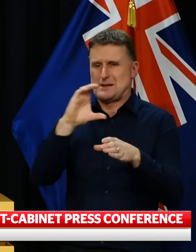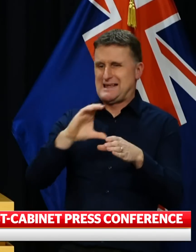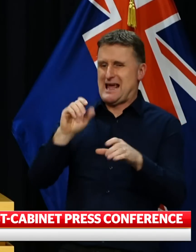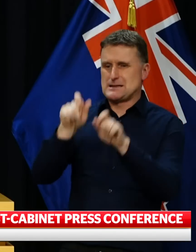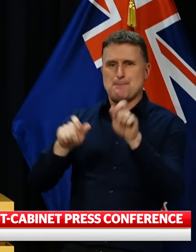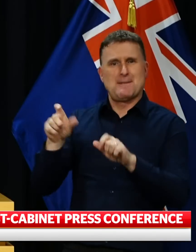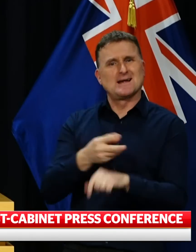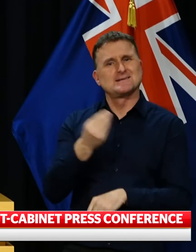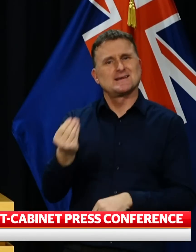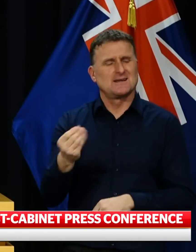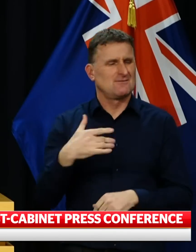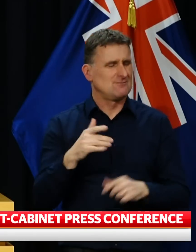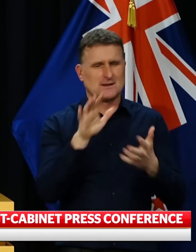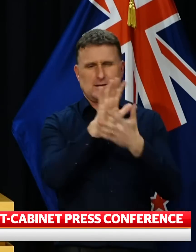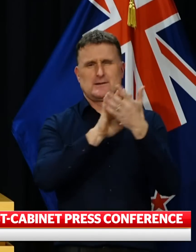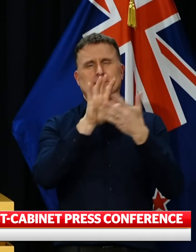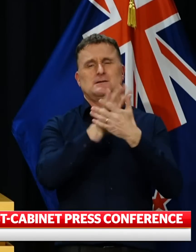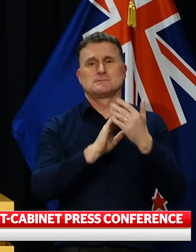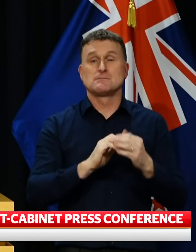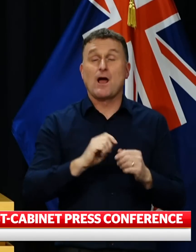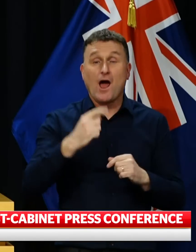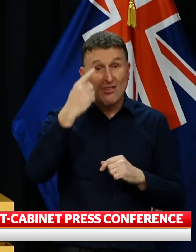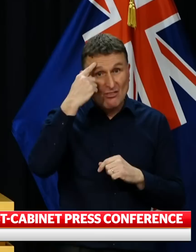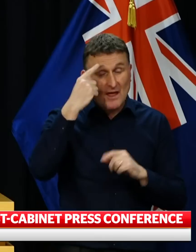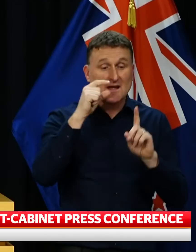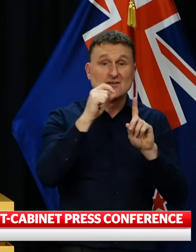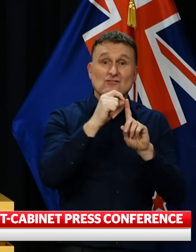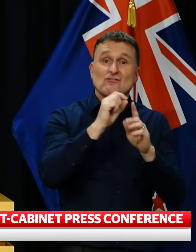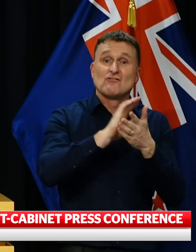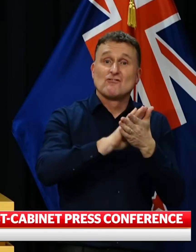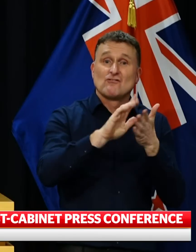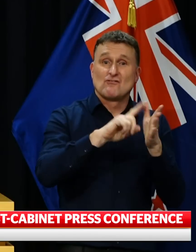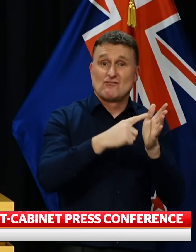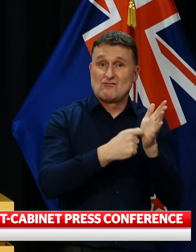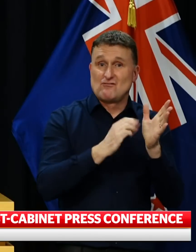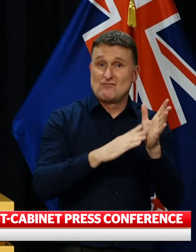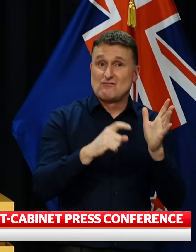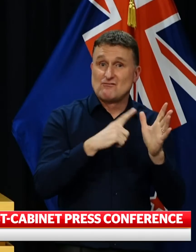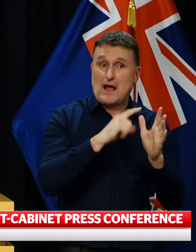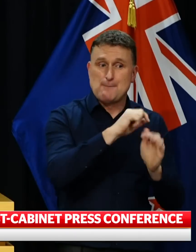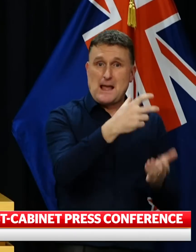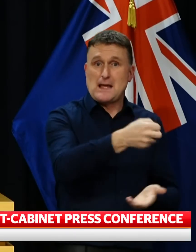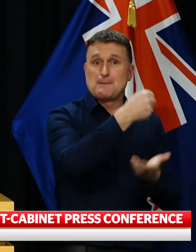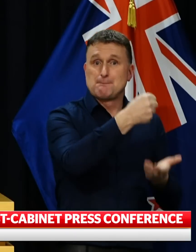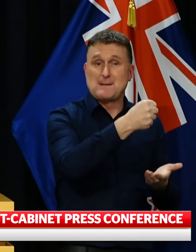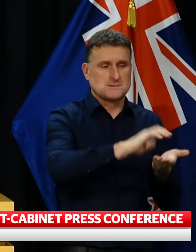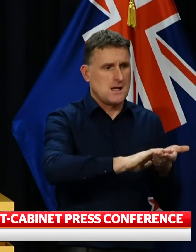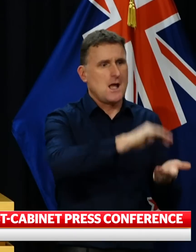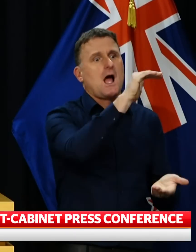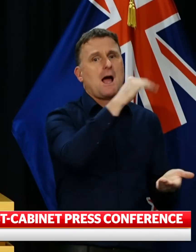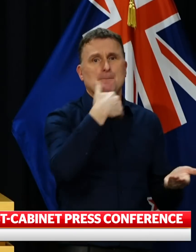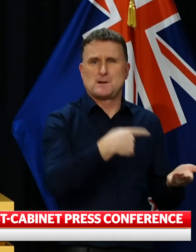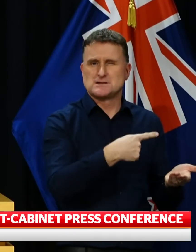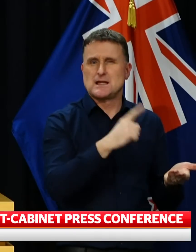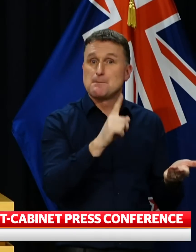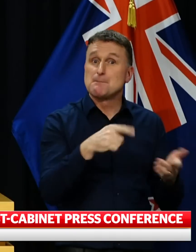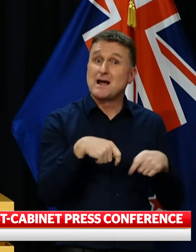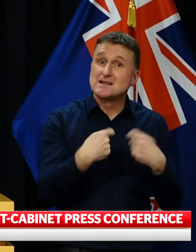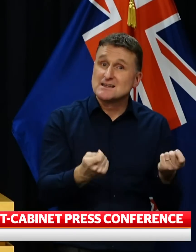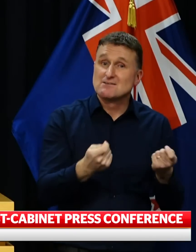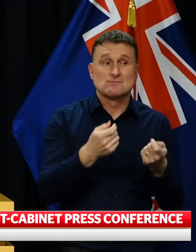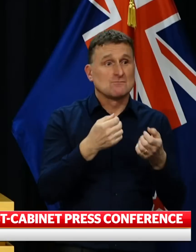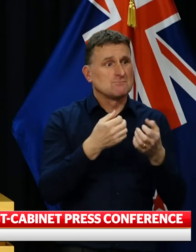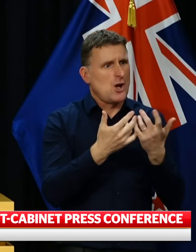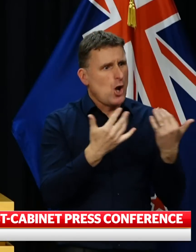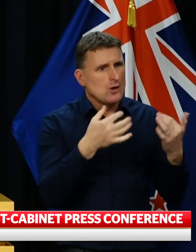In fact, we need to be increasing the Pharmac budget, but that shouldn't come at the expense of free prescriptions. We've increased the Pharmac budget every year